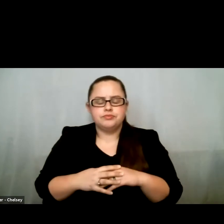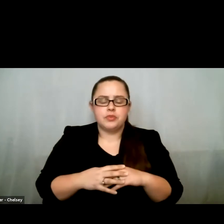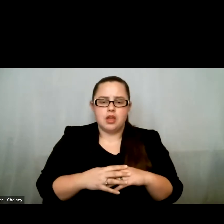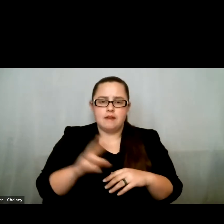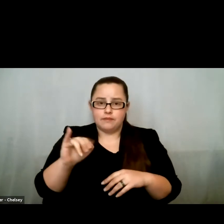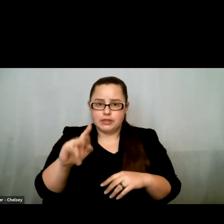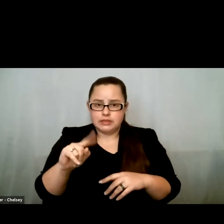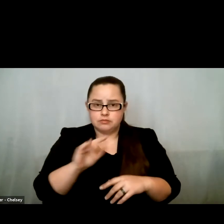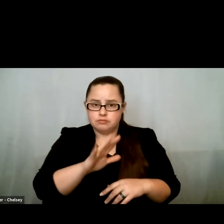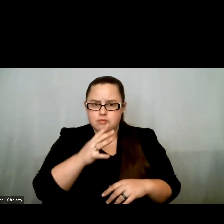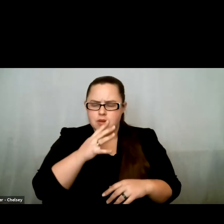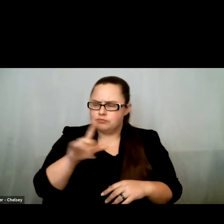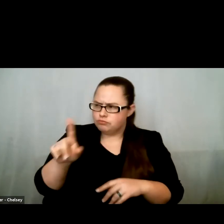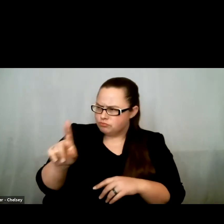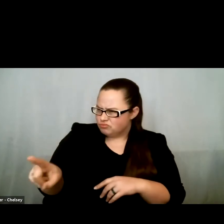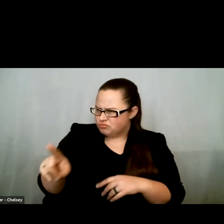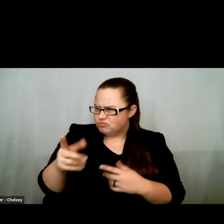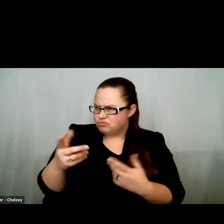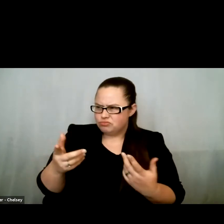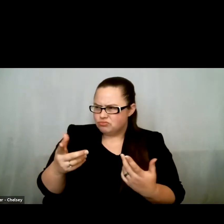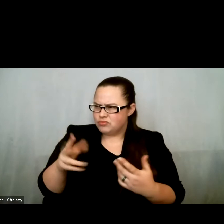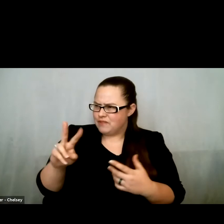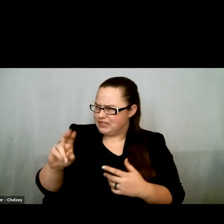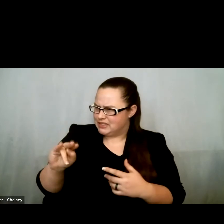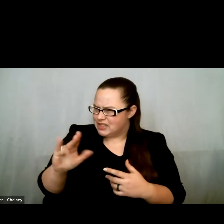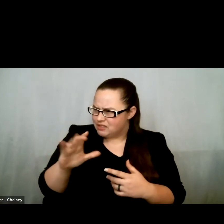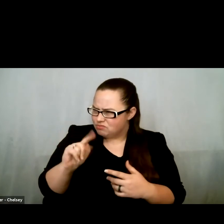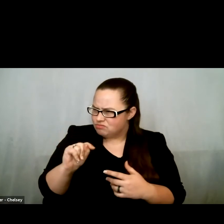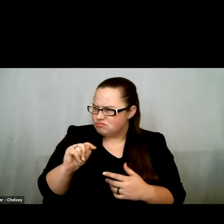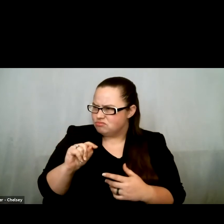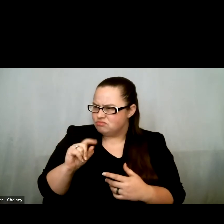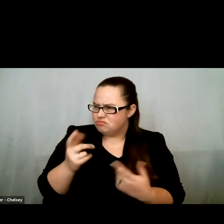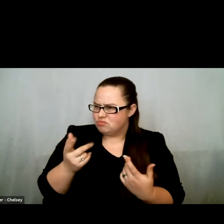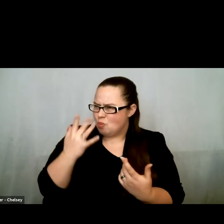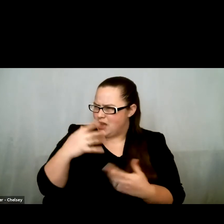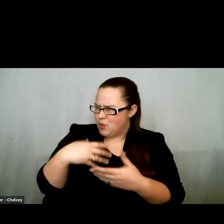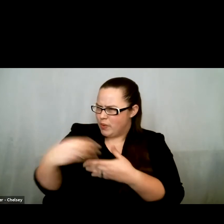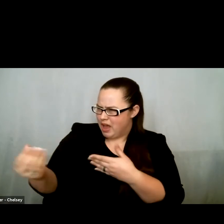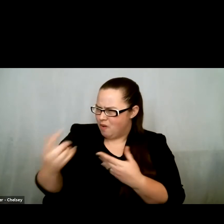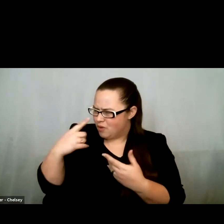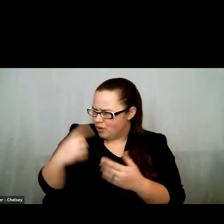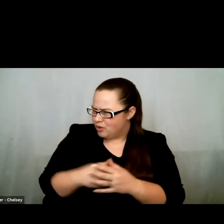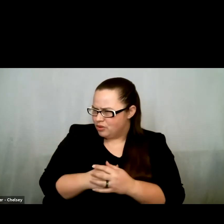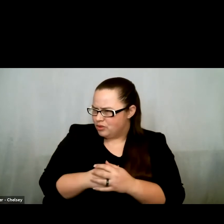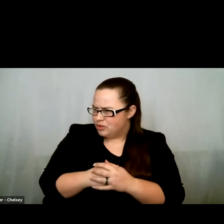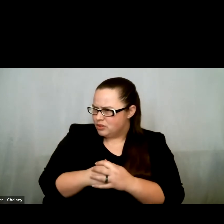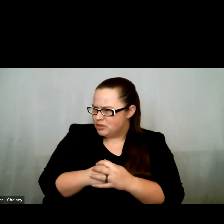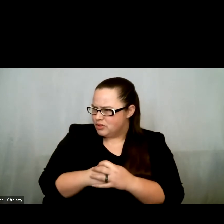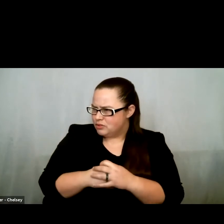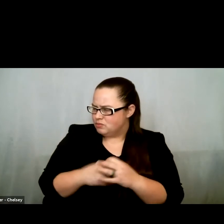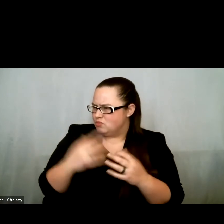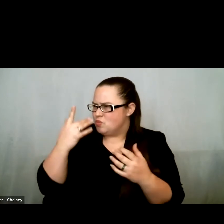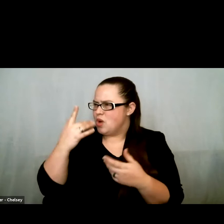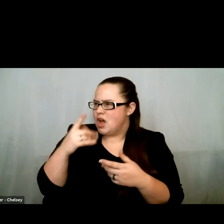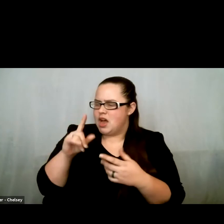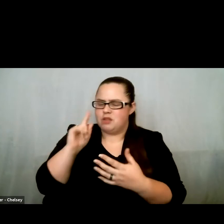mom questioned him, "Vincent, why are you going out? Why are you going to